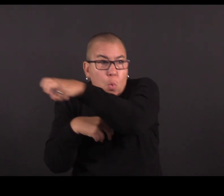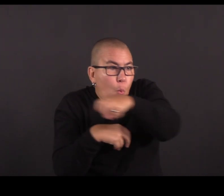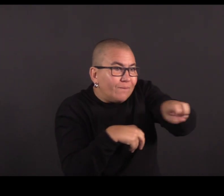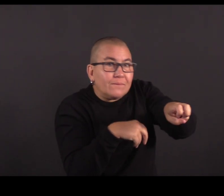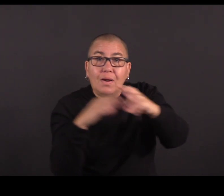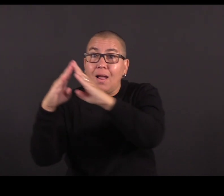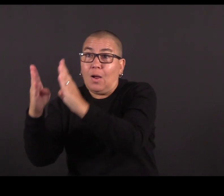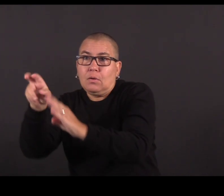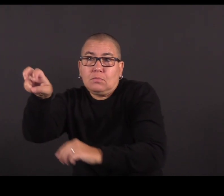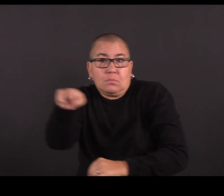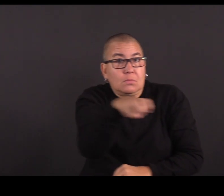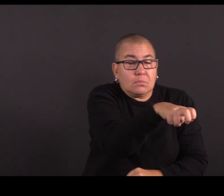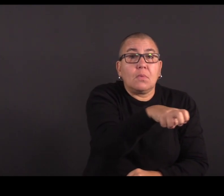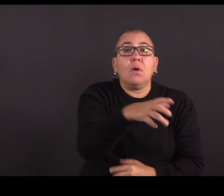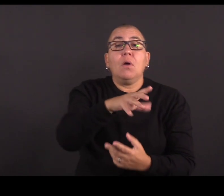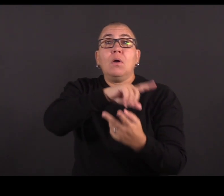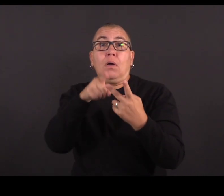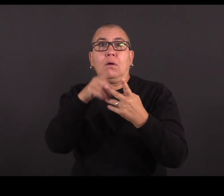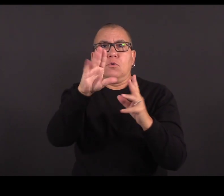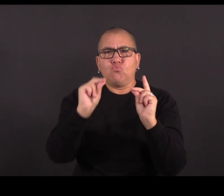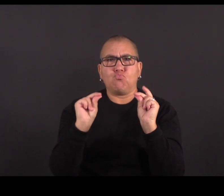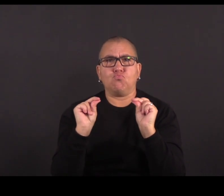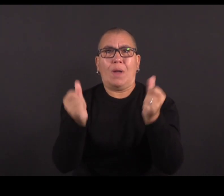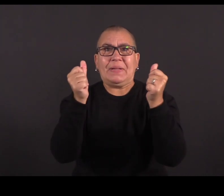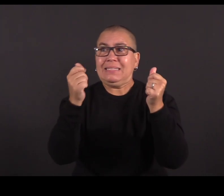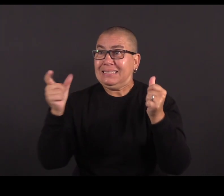and permanent supportive housing.